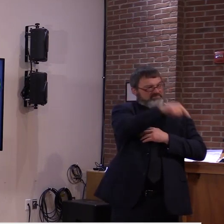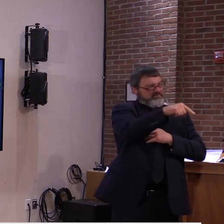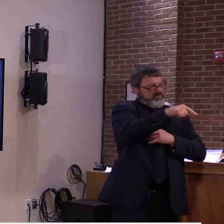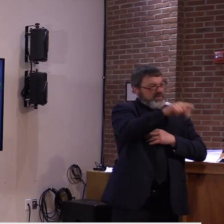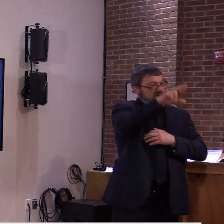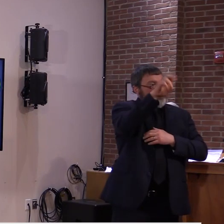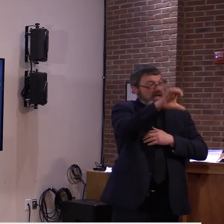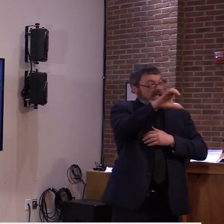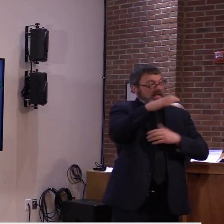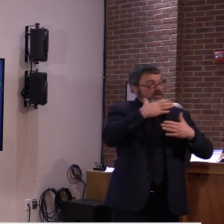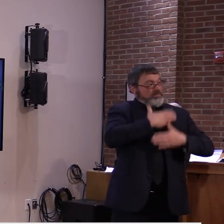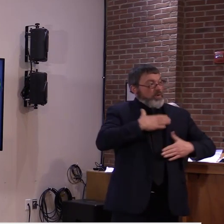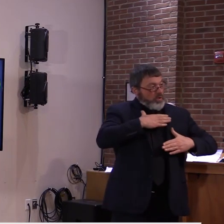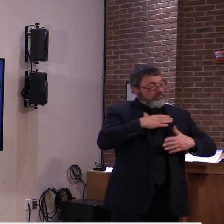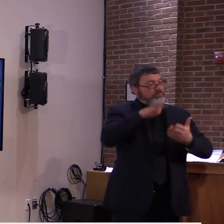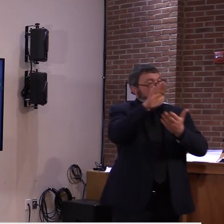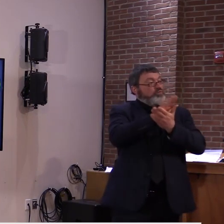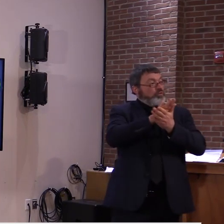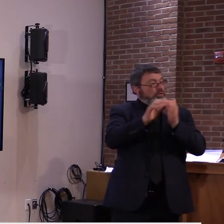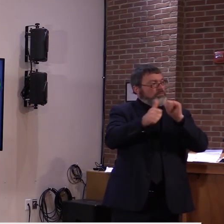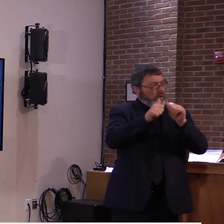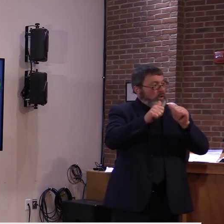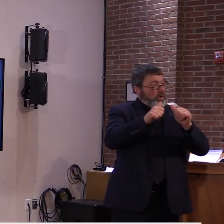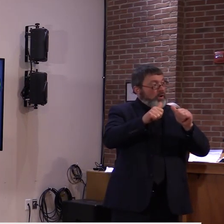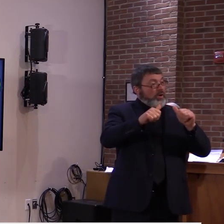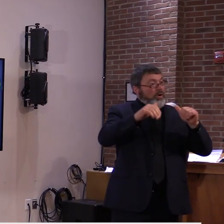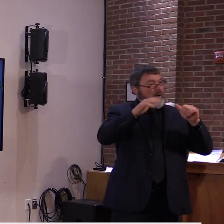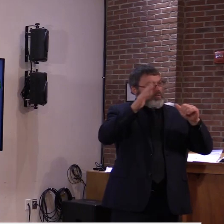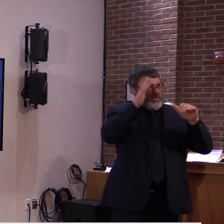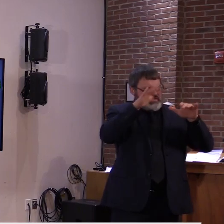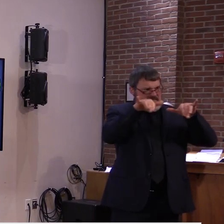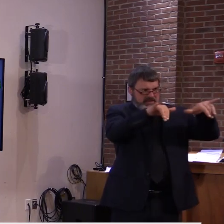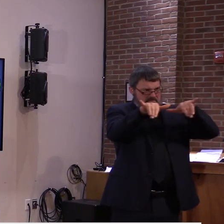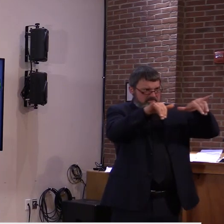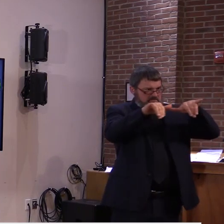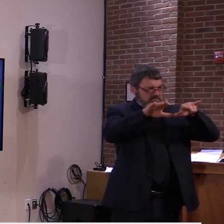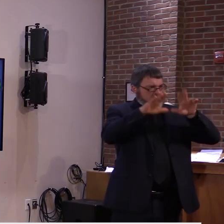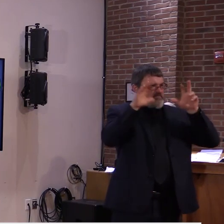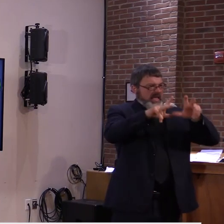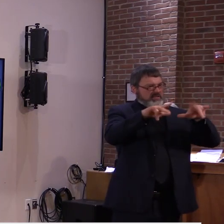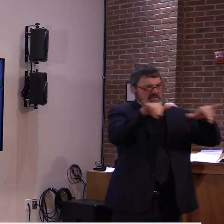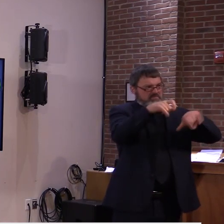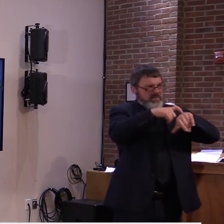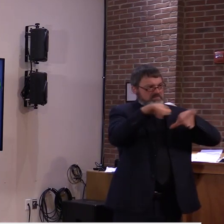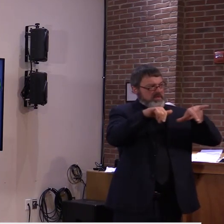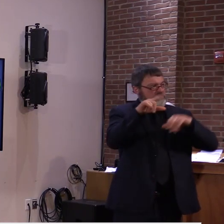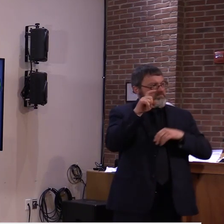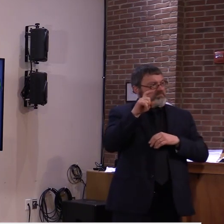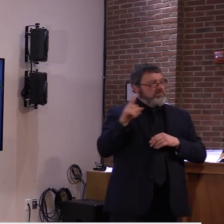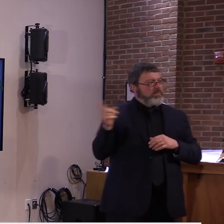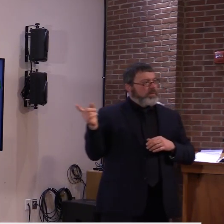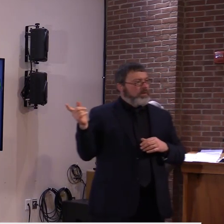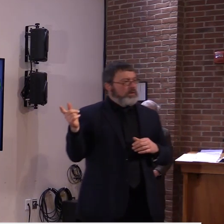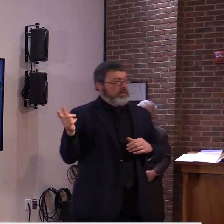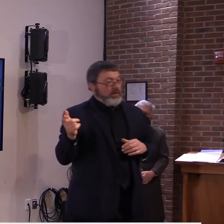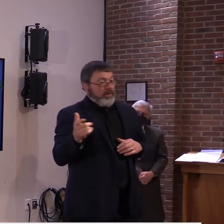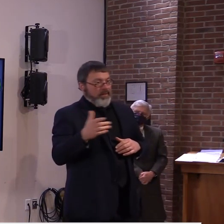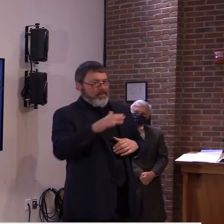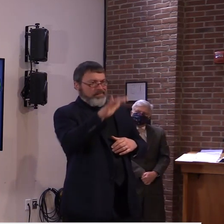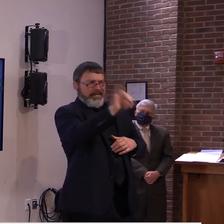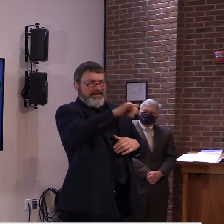Thank you. Good afternoon. Quick follow-up question on sports for the governor. Do you envision recreation and school-based